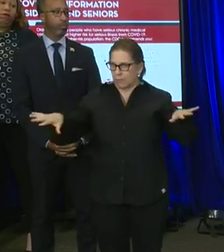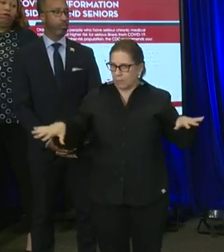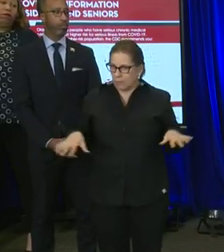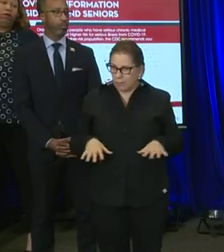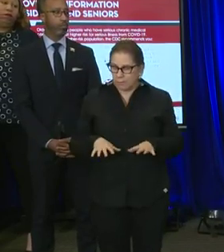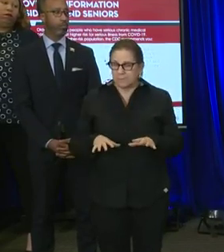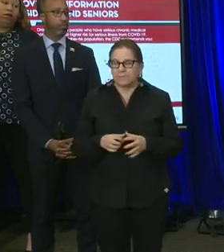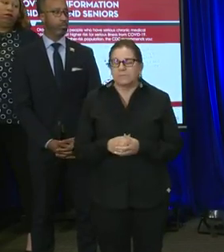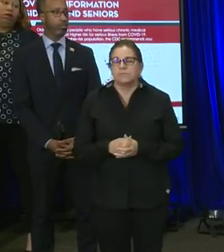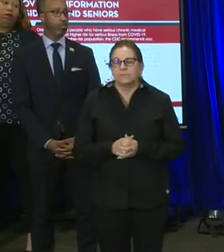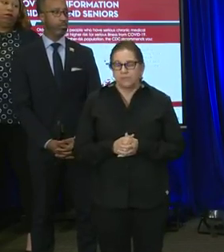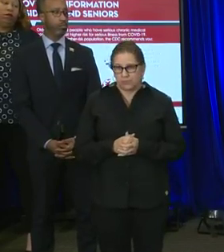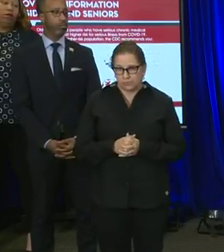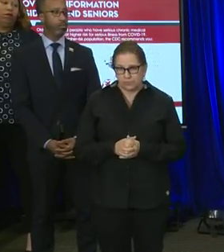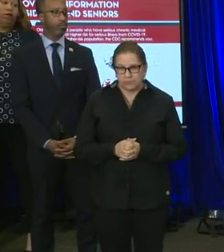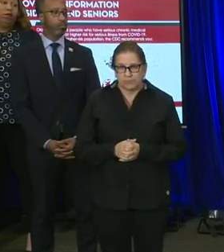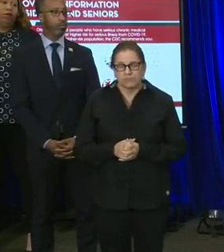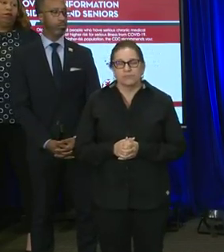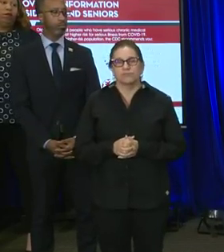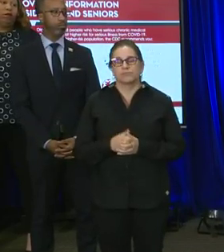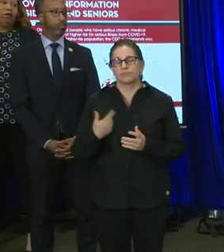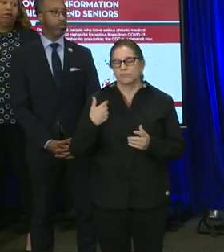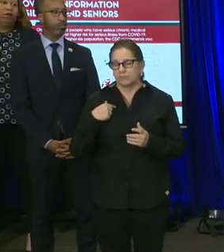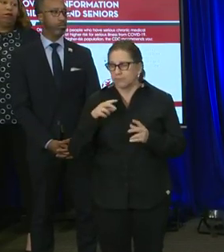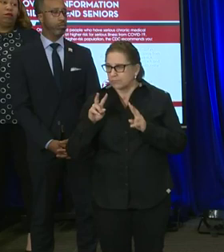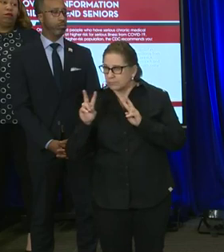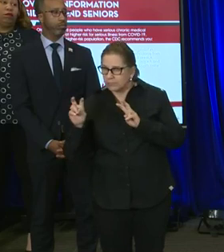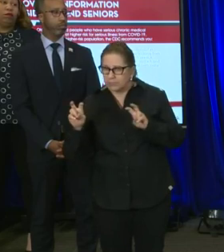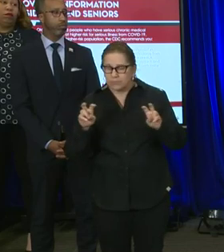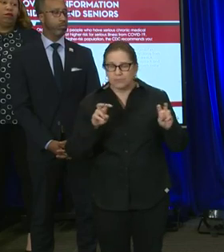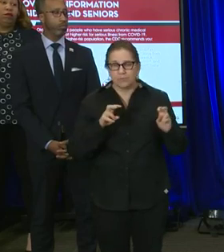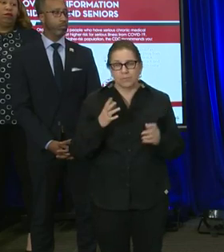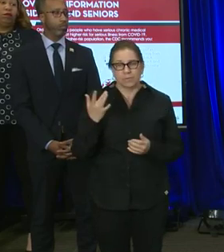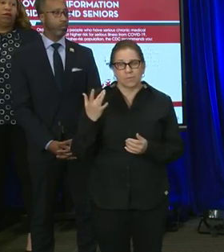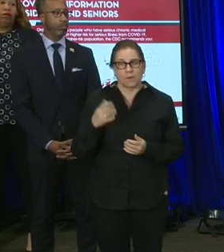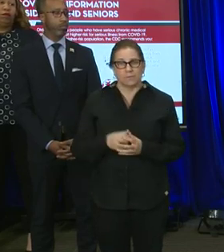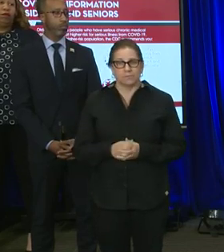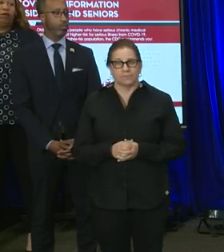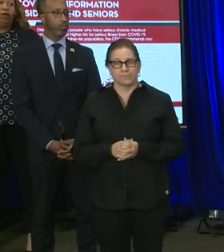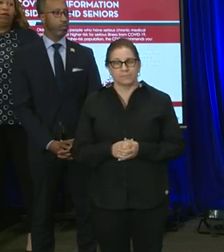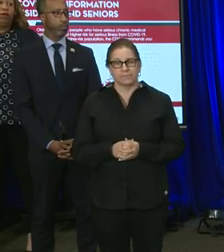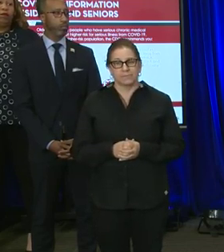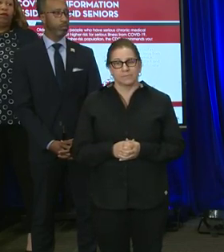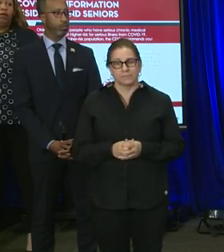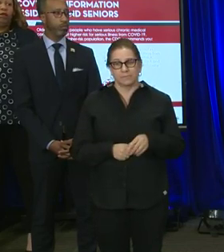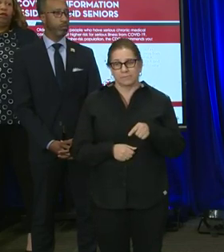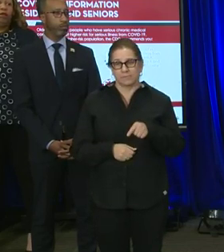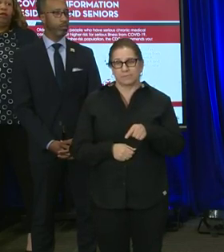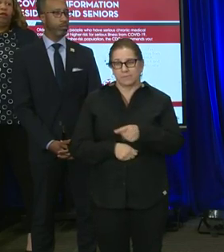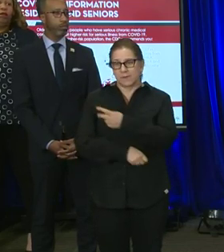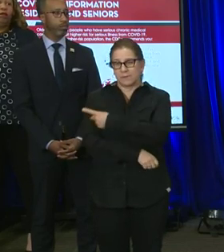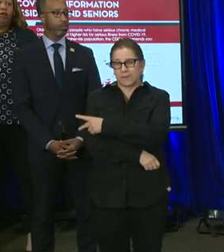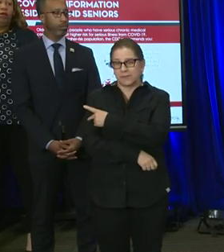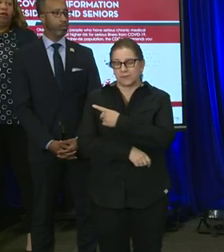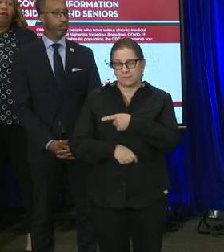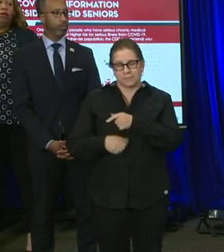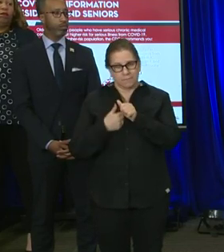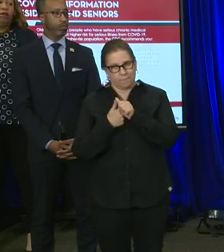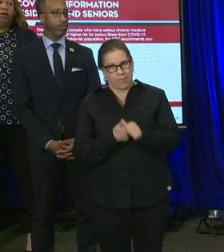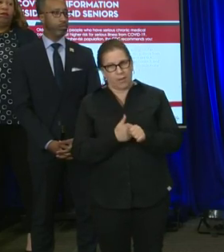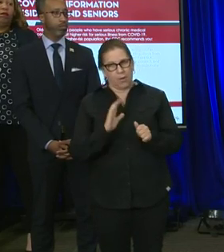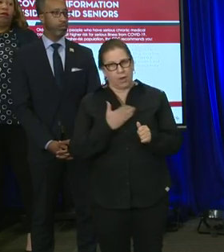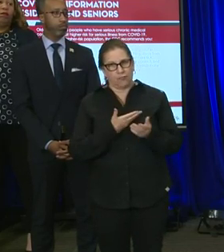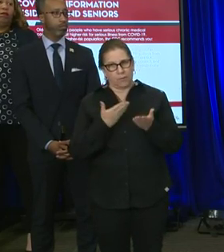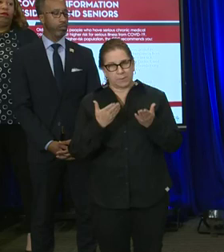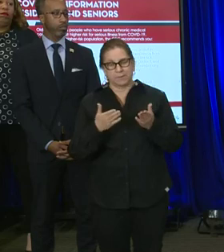assess that due to patients heeding our message of calling ahead when you are sick, getting an assessment from